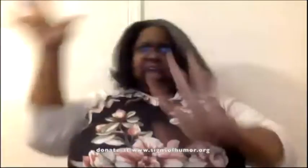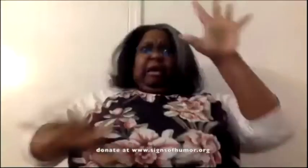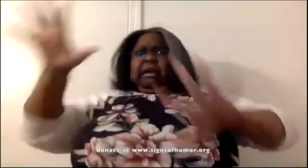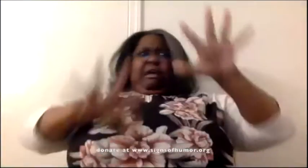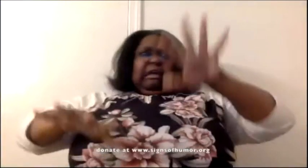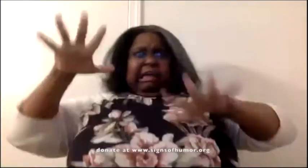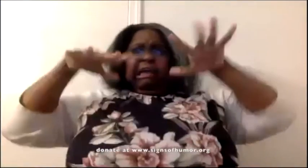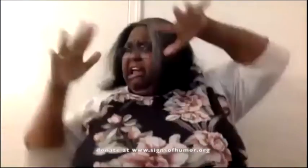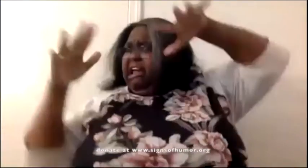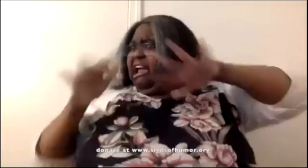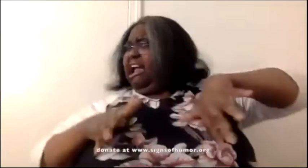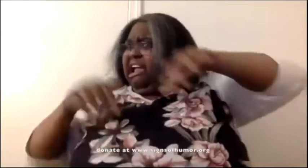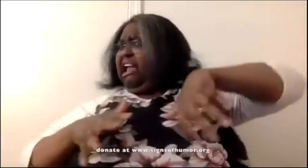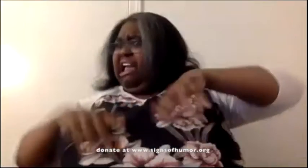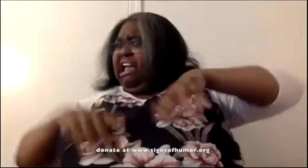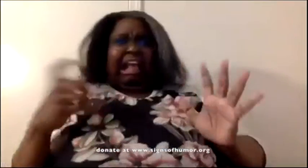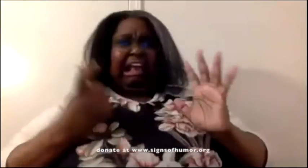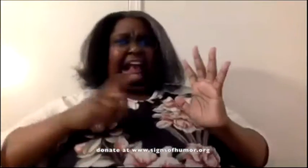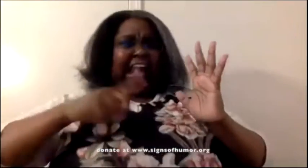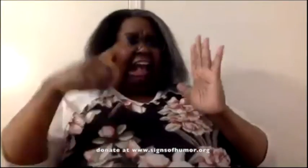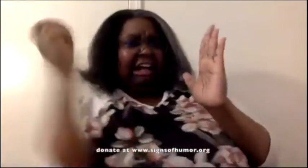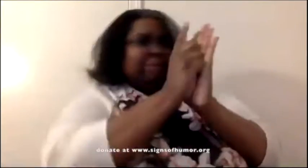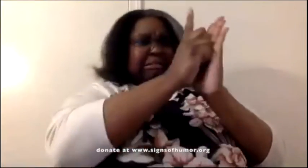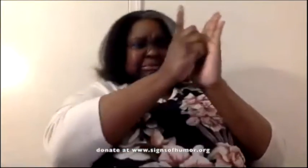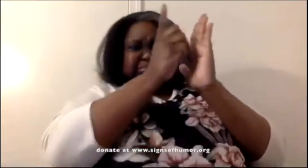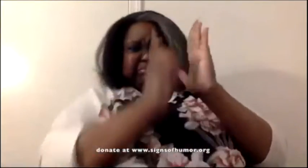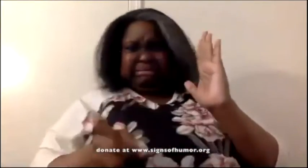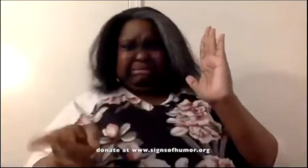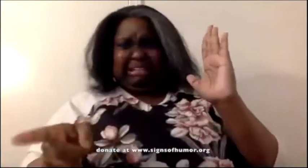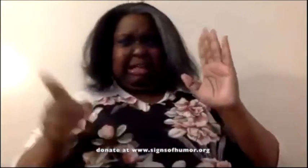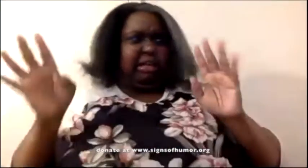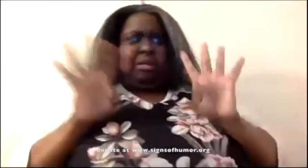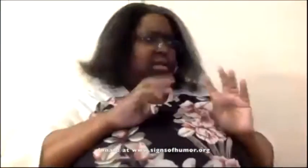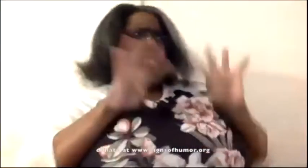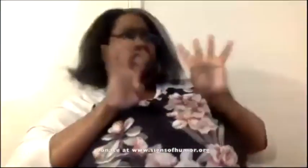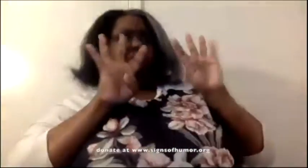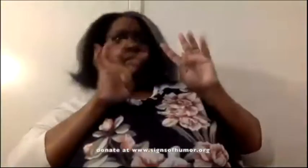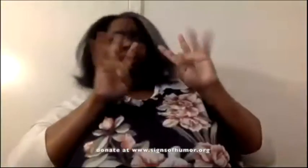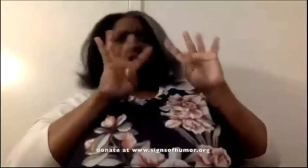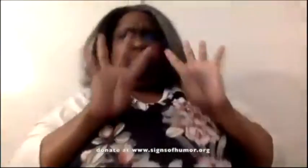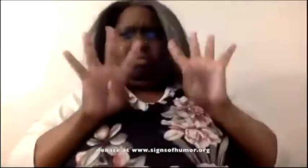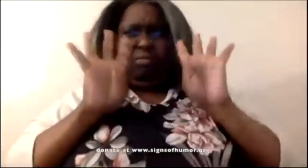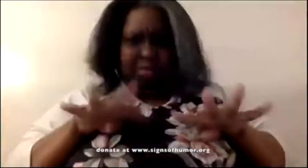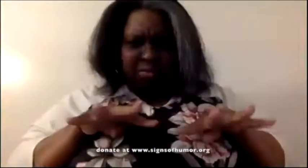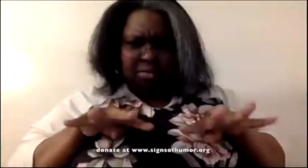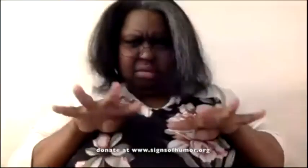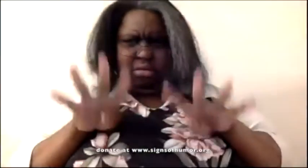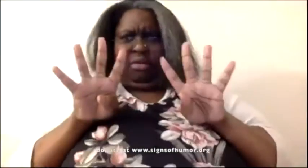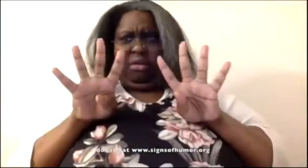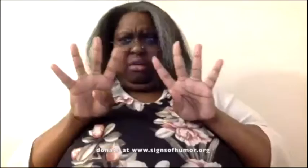The bear stops in his tracks, runs in the opposite direction. Dave slams into a wall and